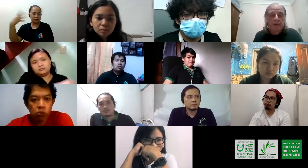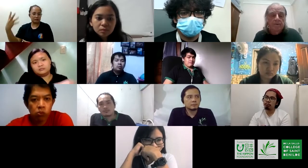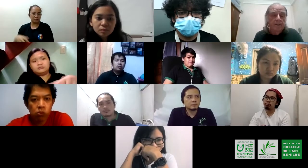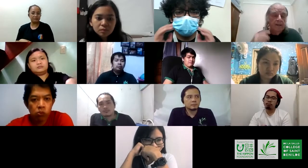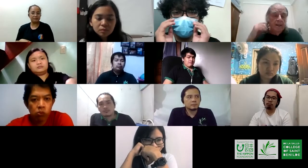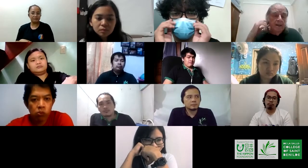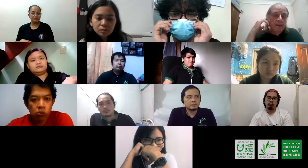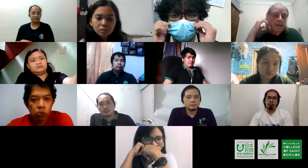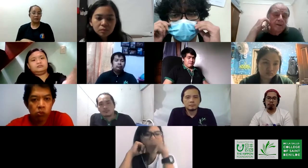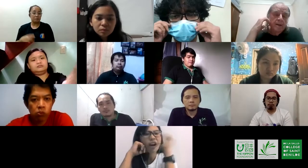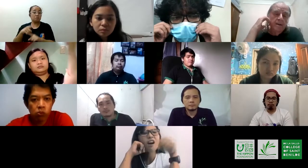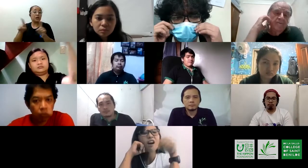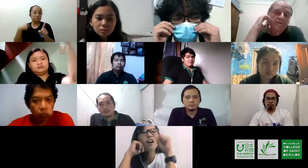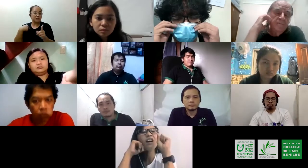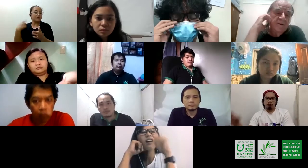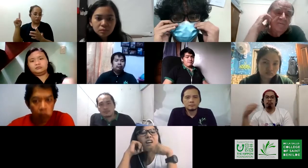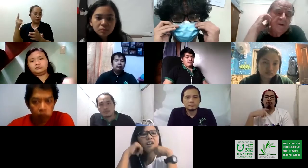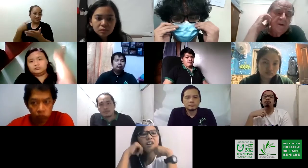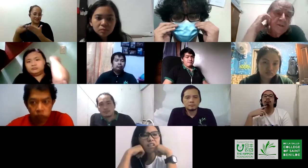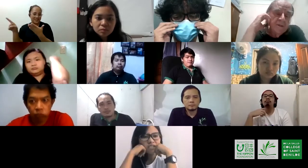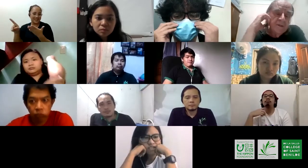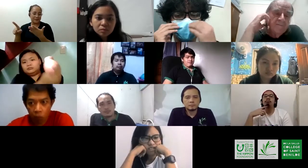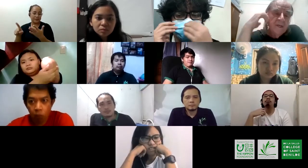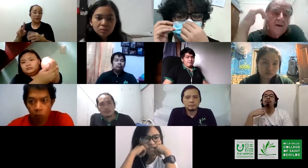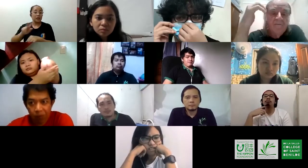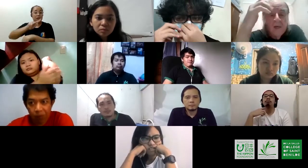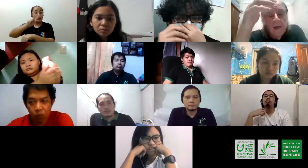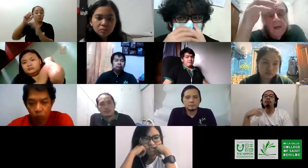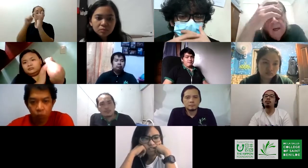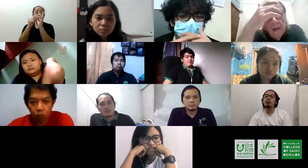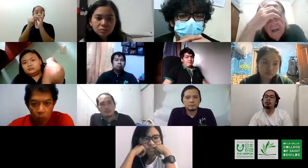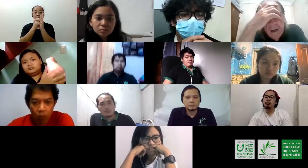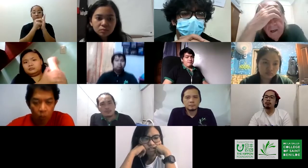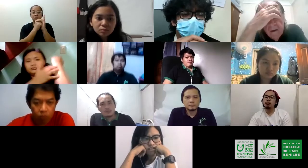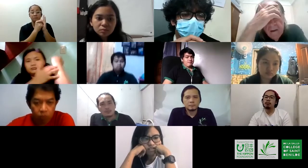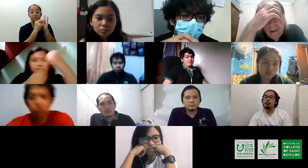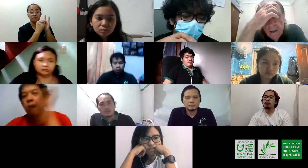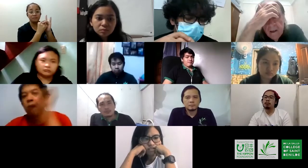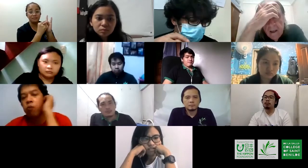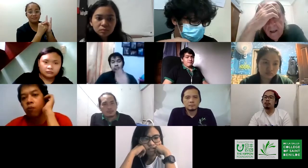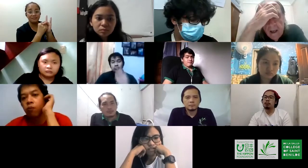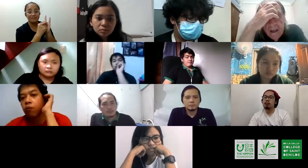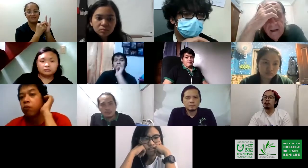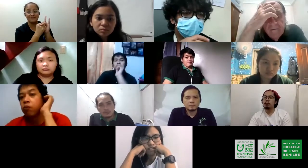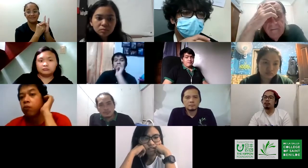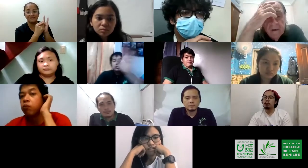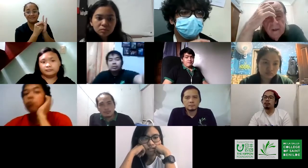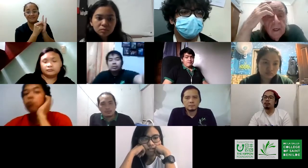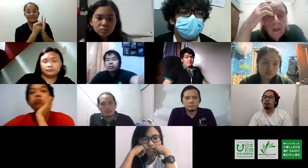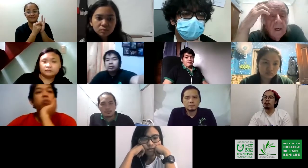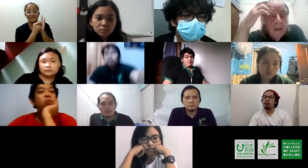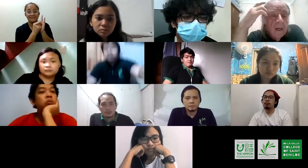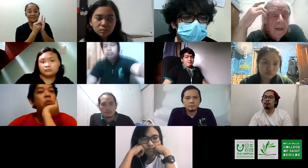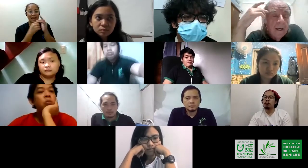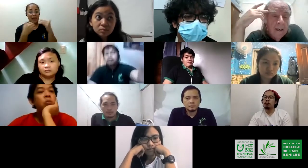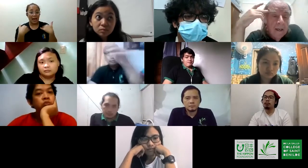I can check to see if he became a US citizen, but many people live in countries and are residents, they're not US,